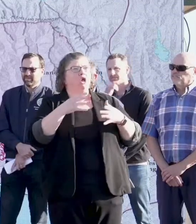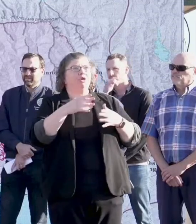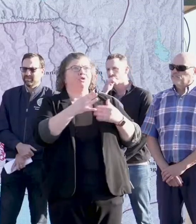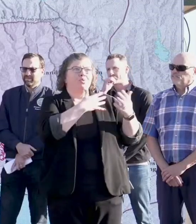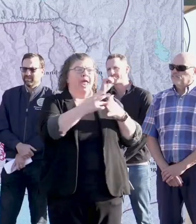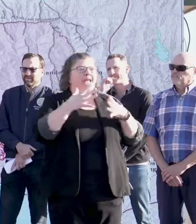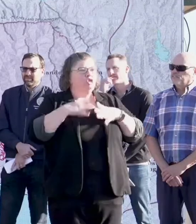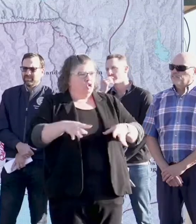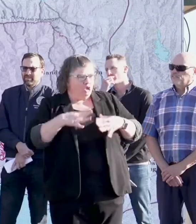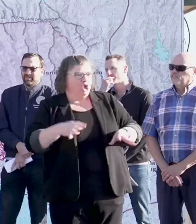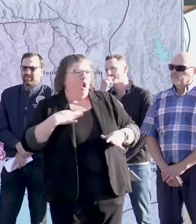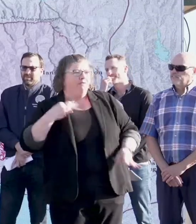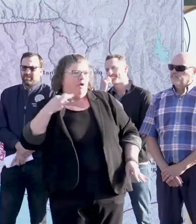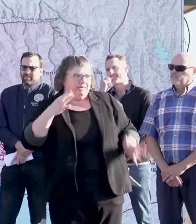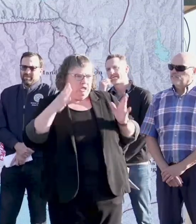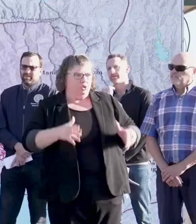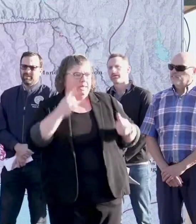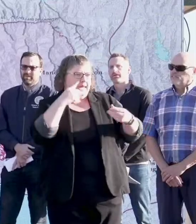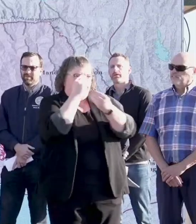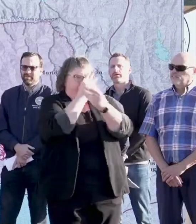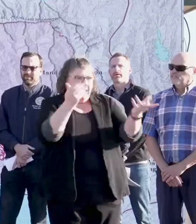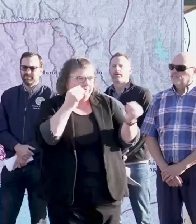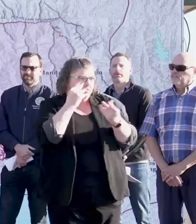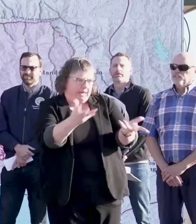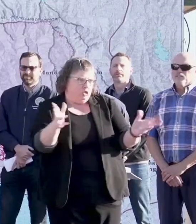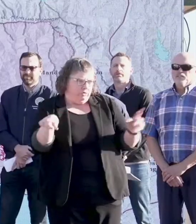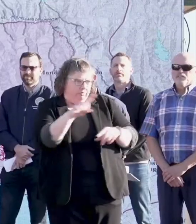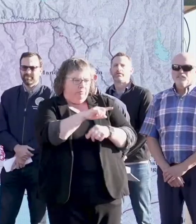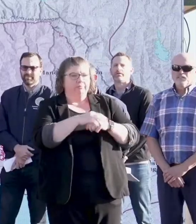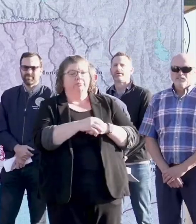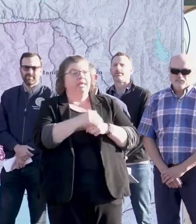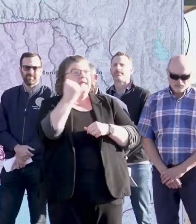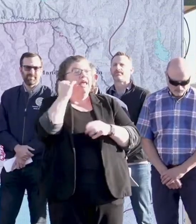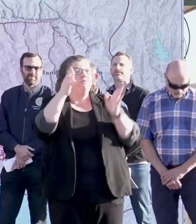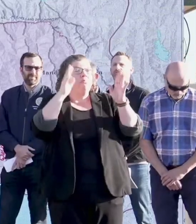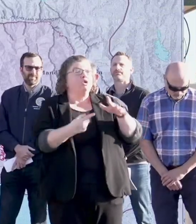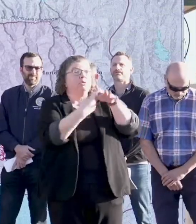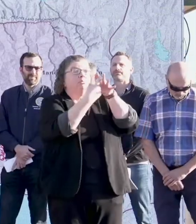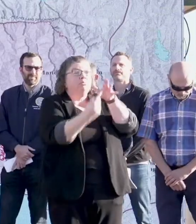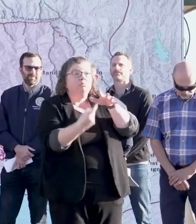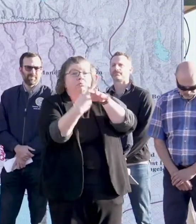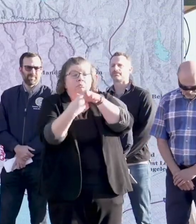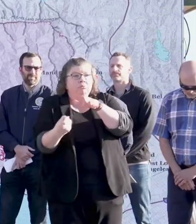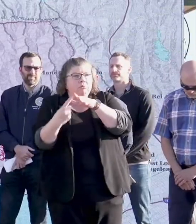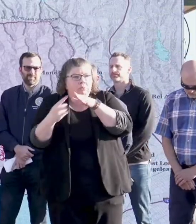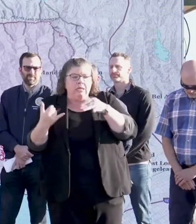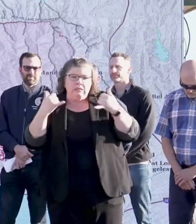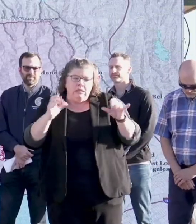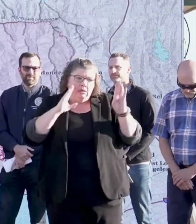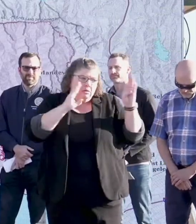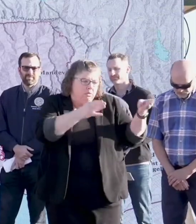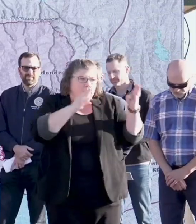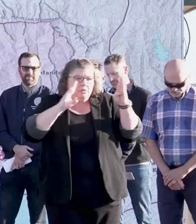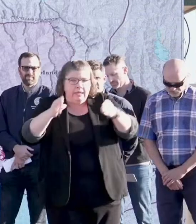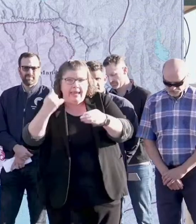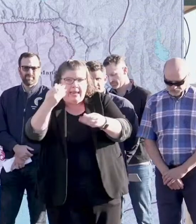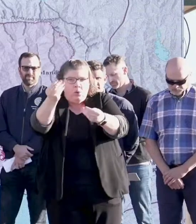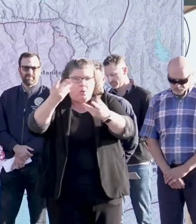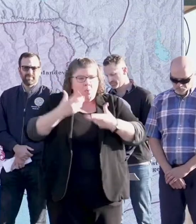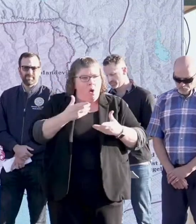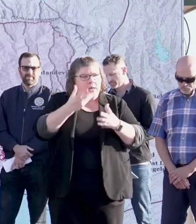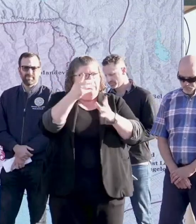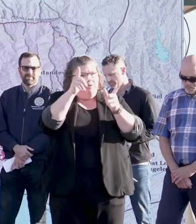to community members and the public at large. Missing persons, we continue to dedicate resources to all the reports of missing